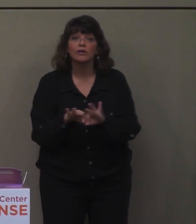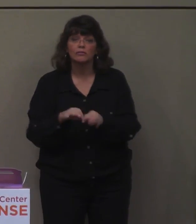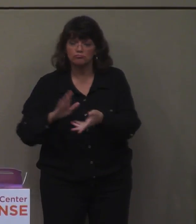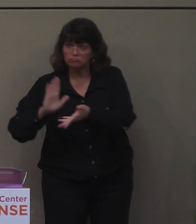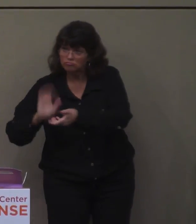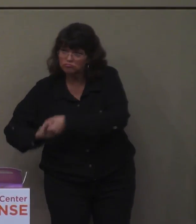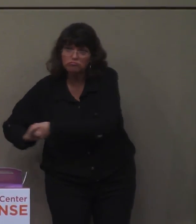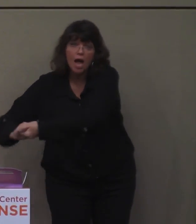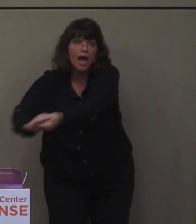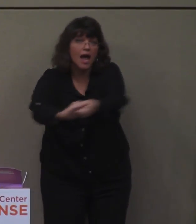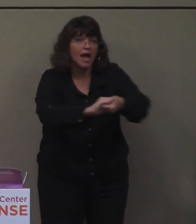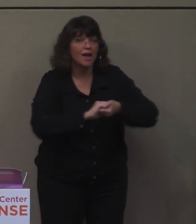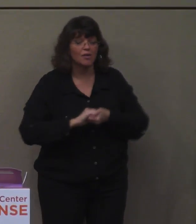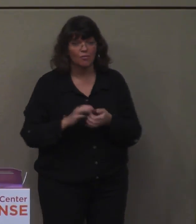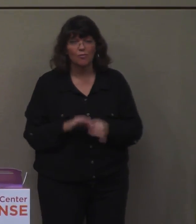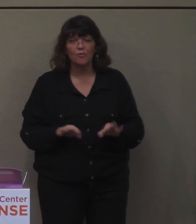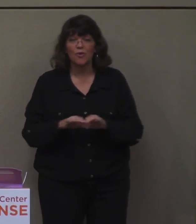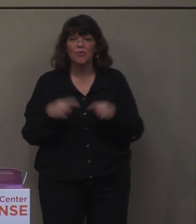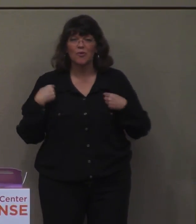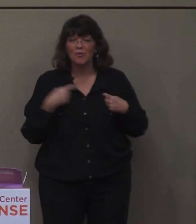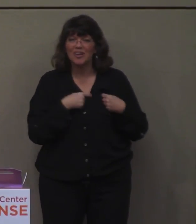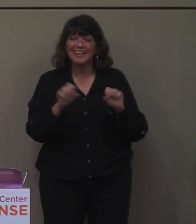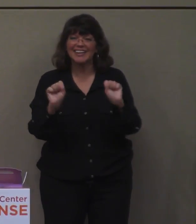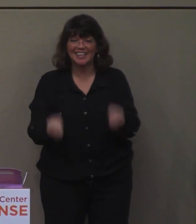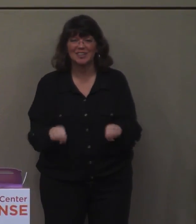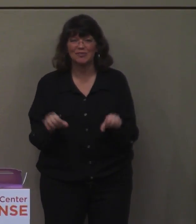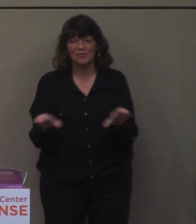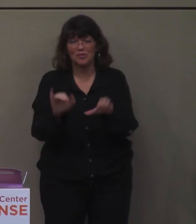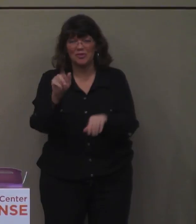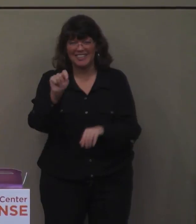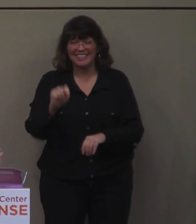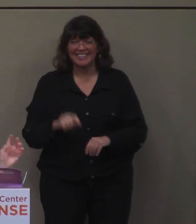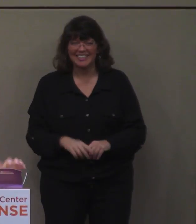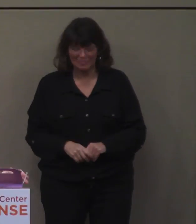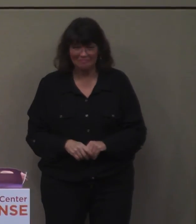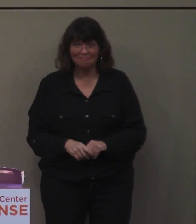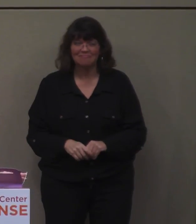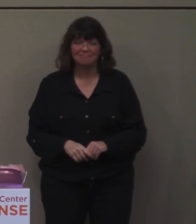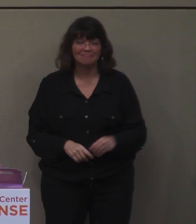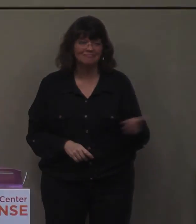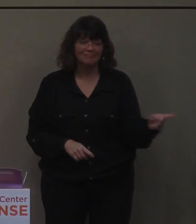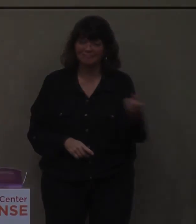I think we can do this. So, thank you.